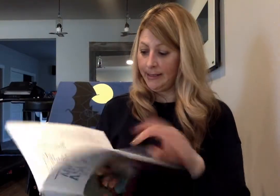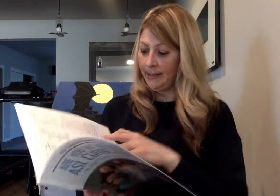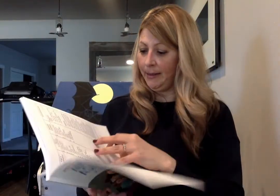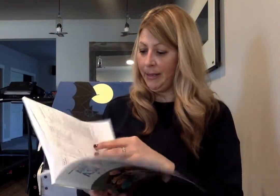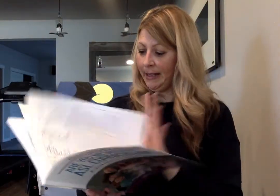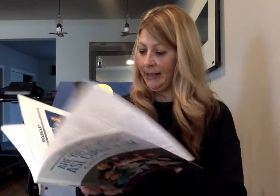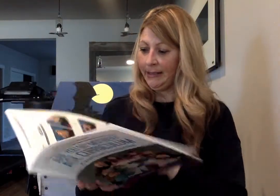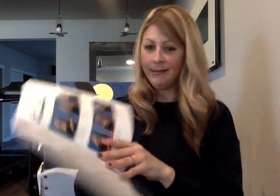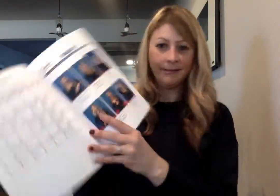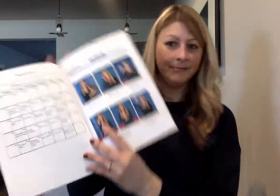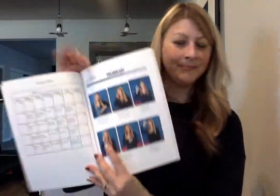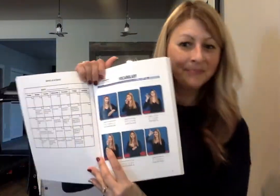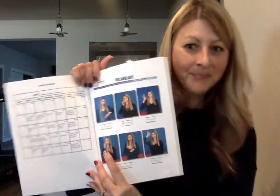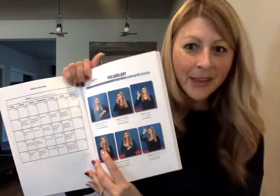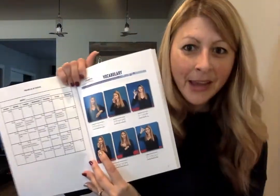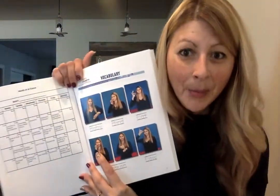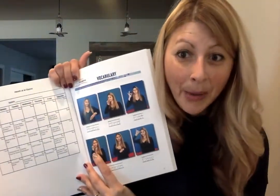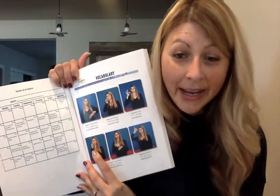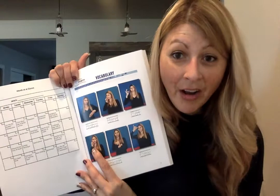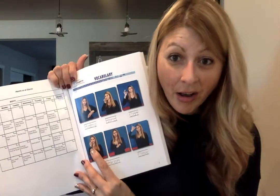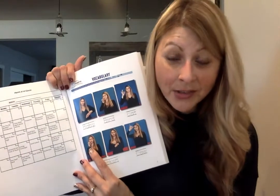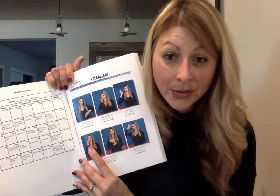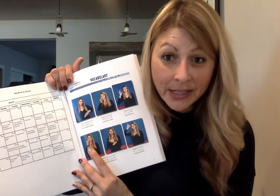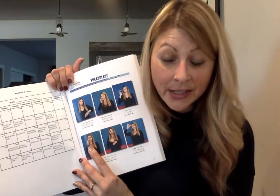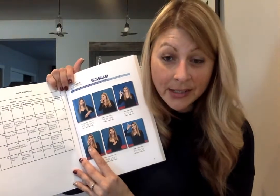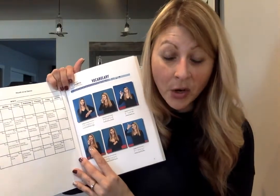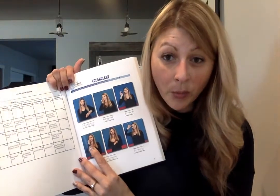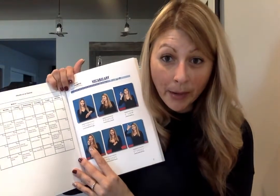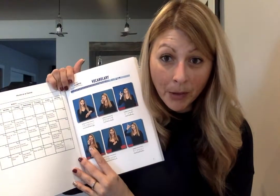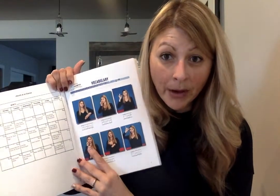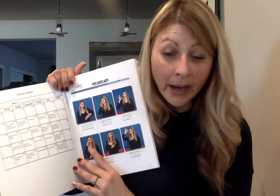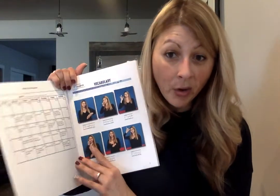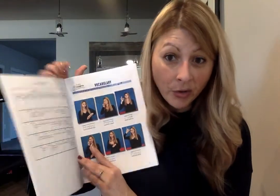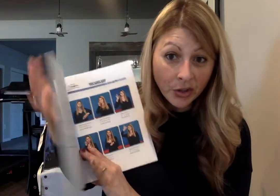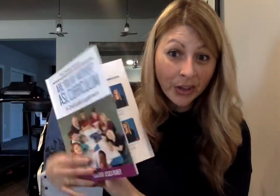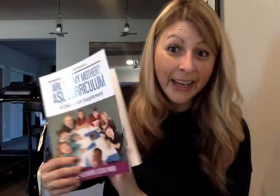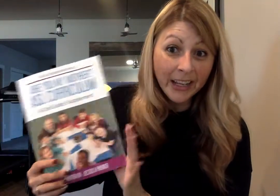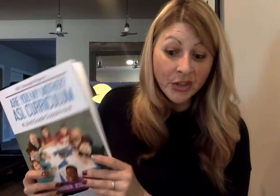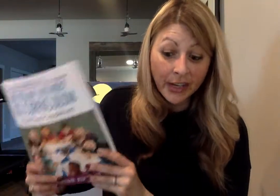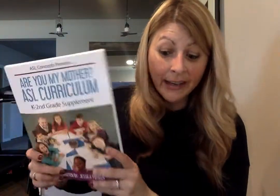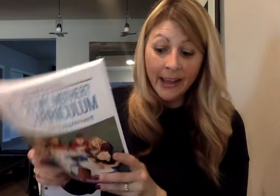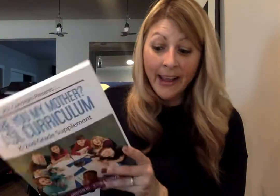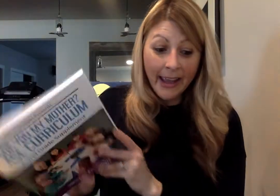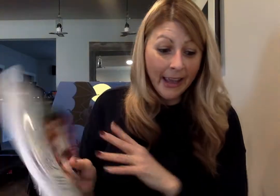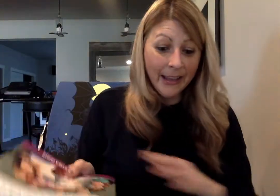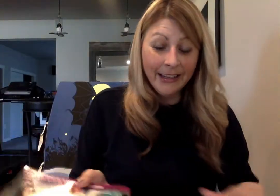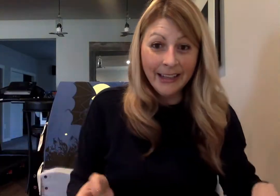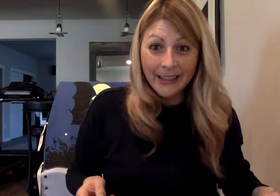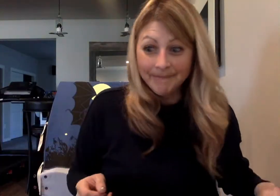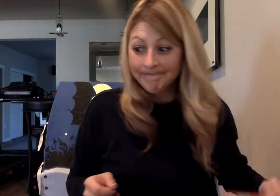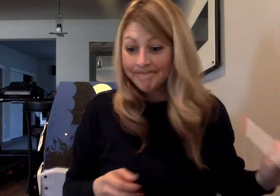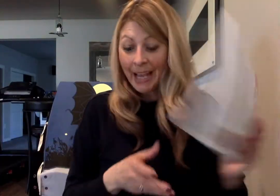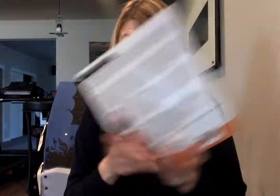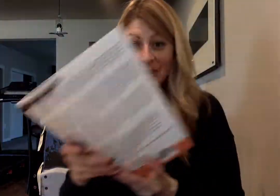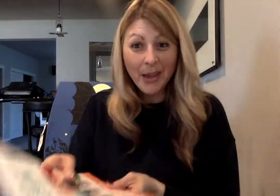in the beginning, but it also teaches grammar and culture and history. And I have some other